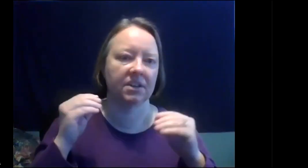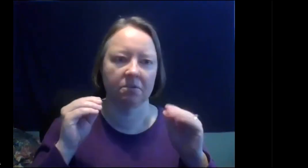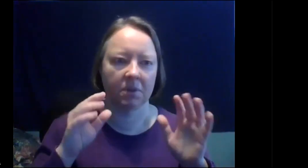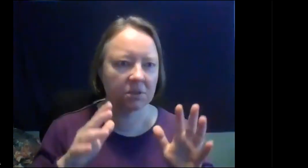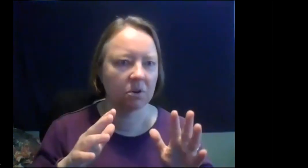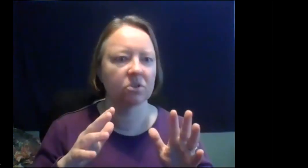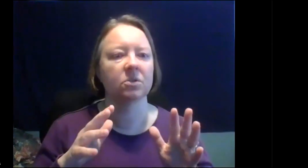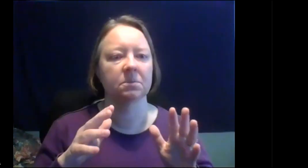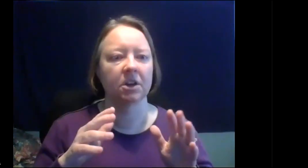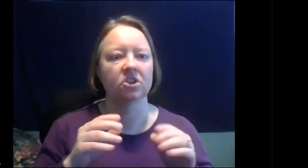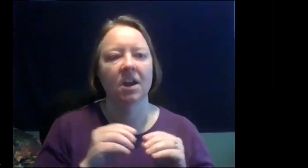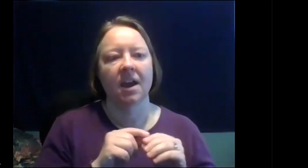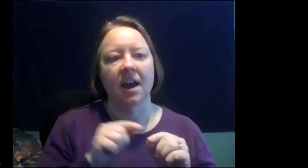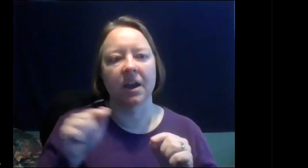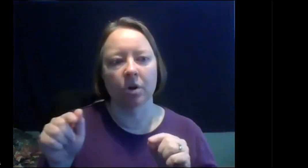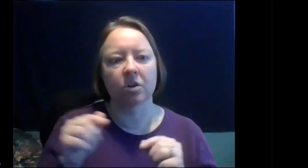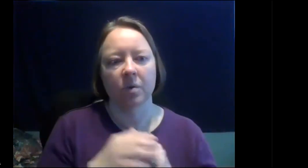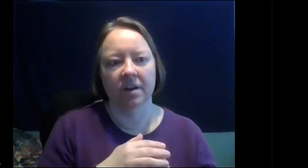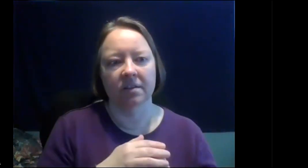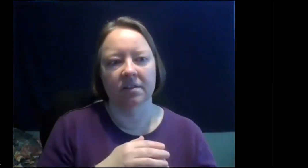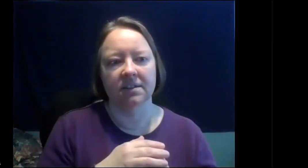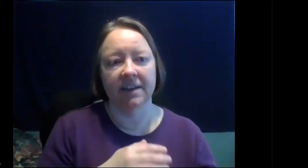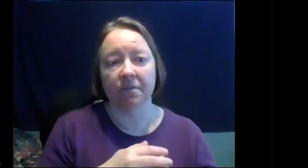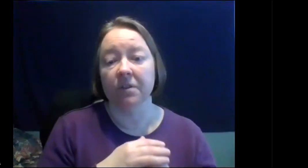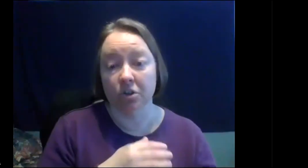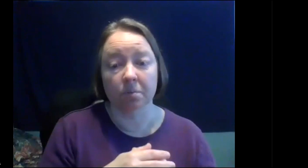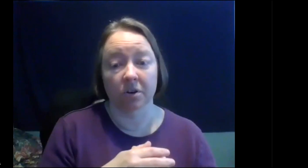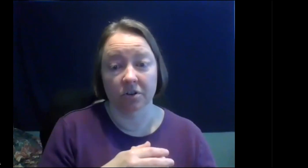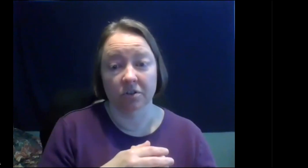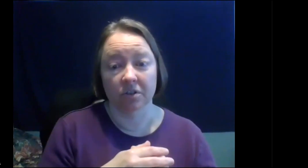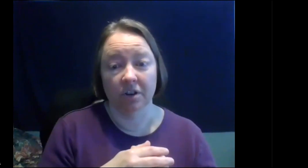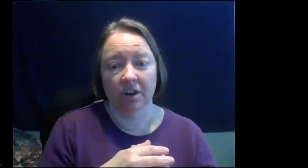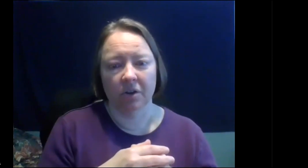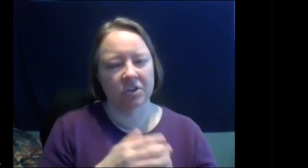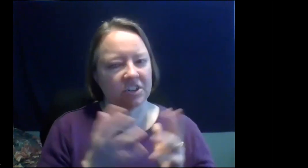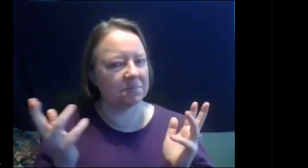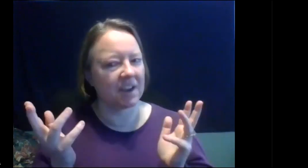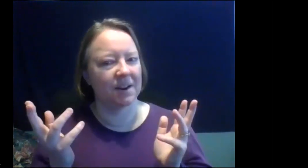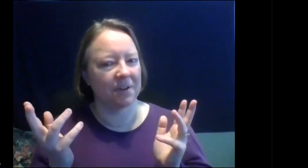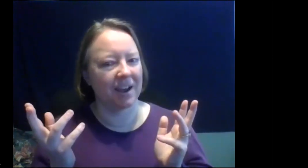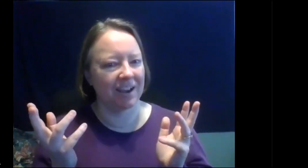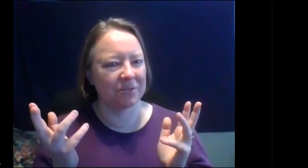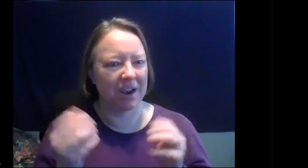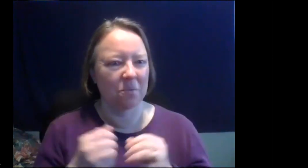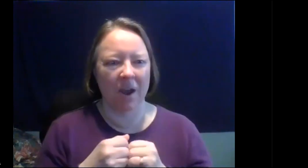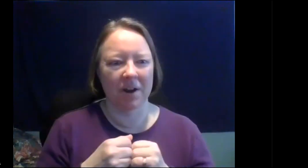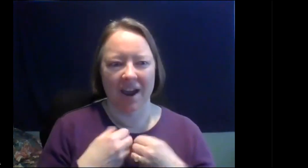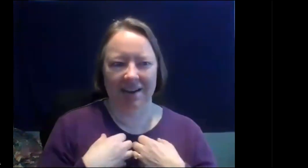just haven't been exposed to as much. I work with deaf interpreters, which seems kind of odd, right? Why would I